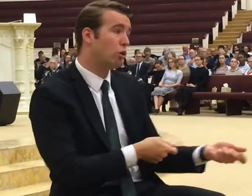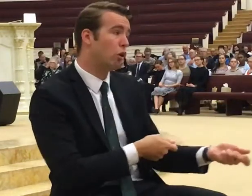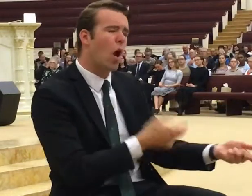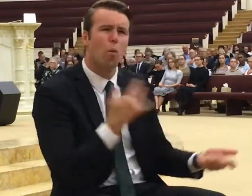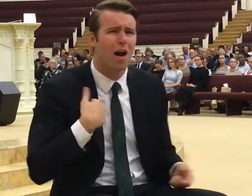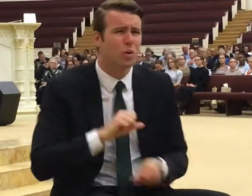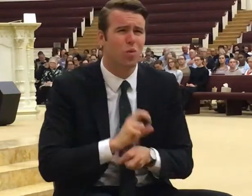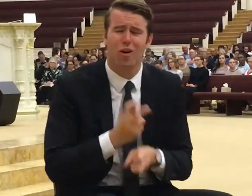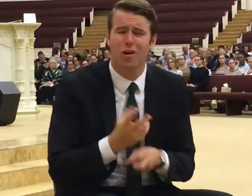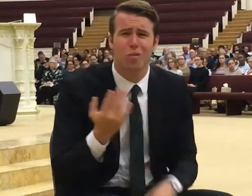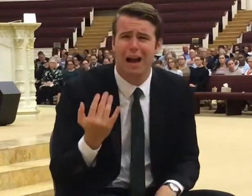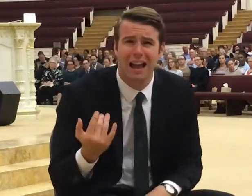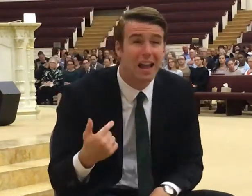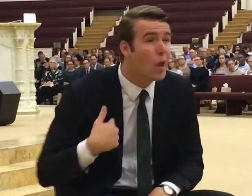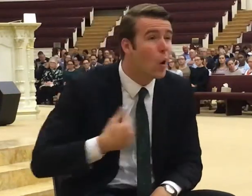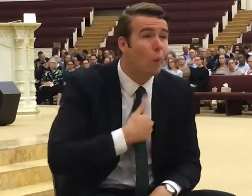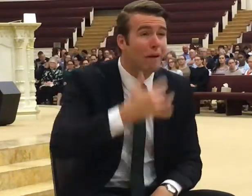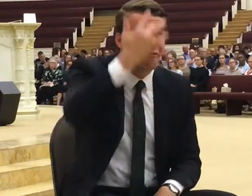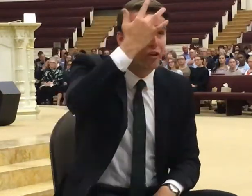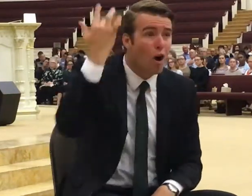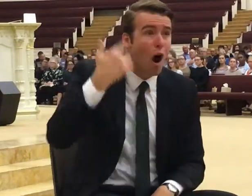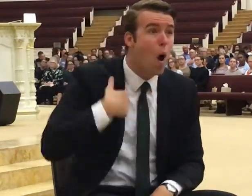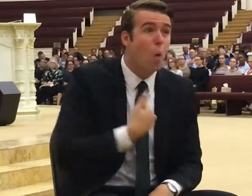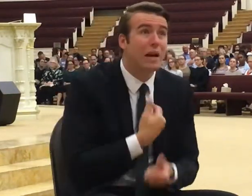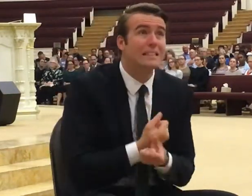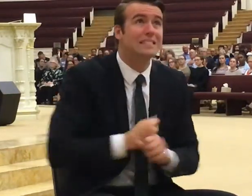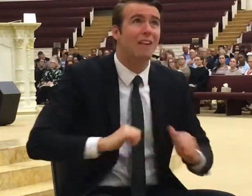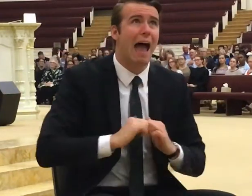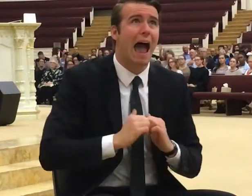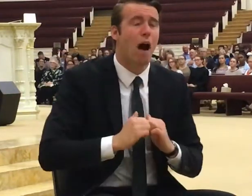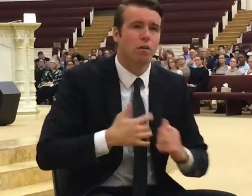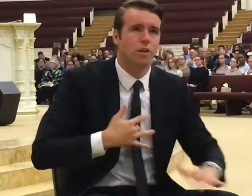Have we forgotten what brought us salvation?